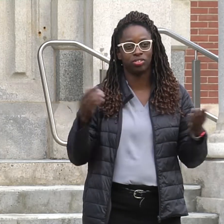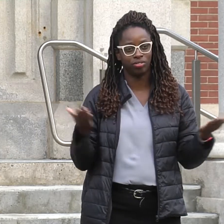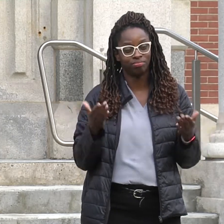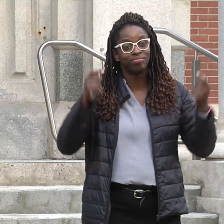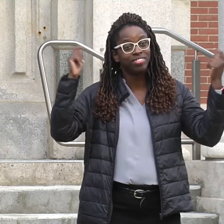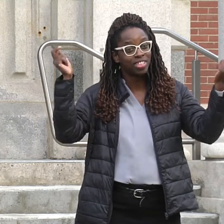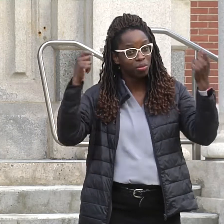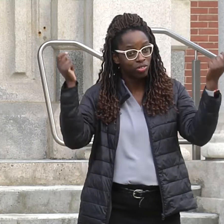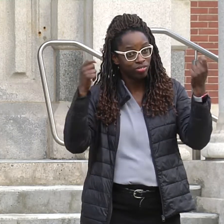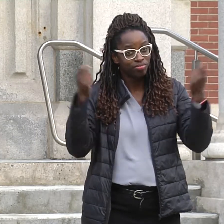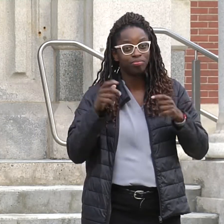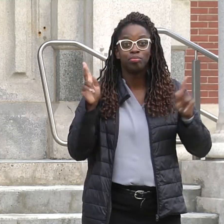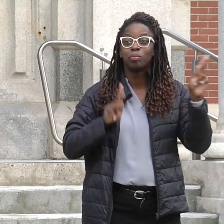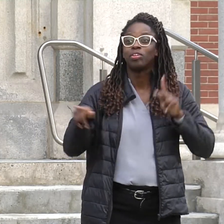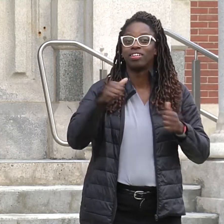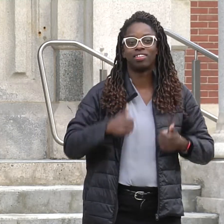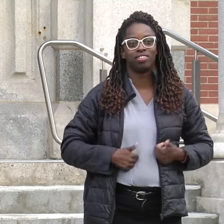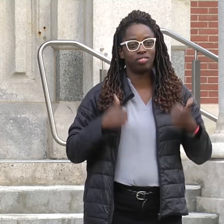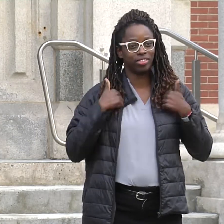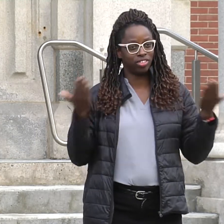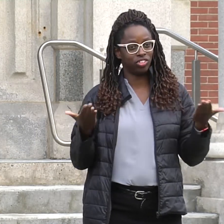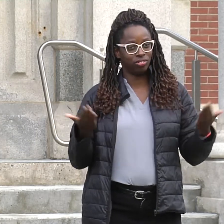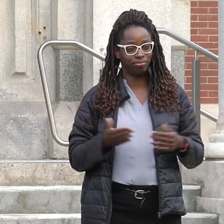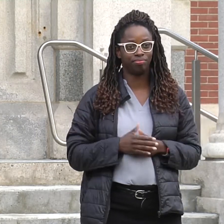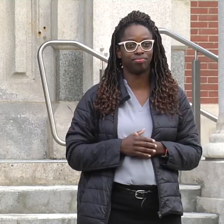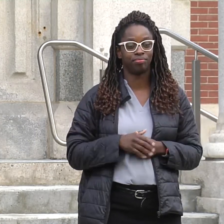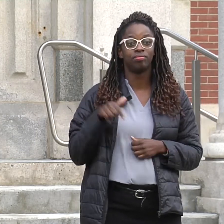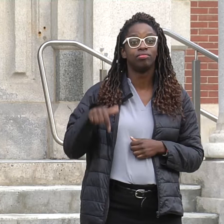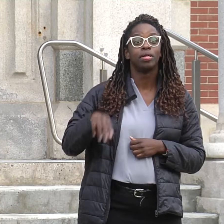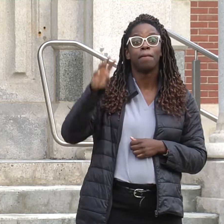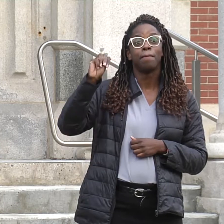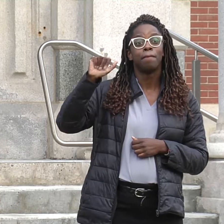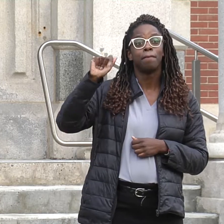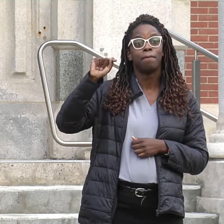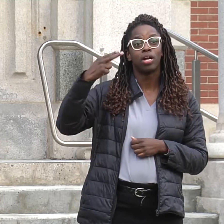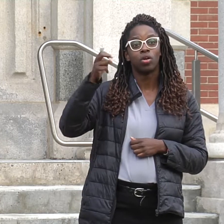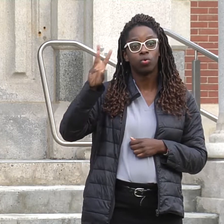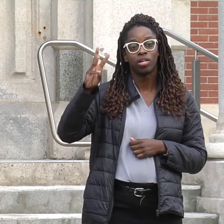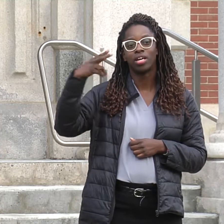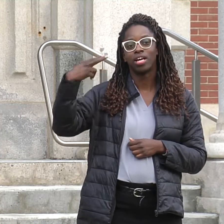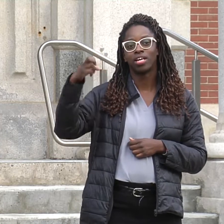city, Matthew Hinçman. Is Matthew here?